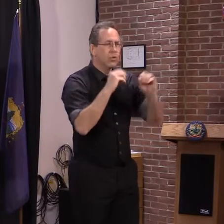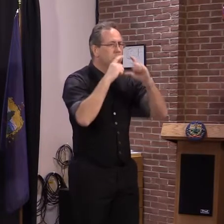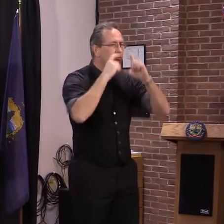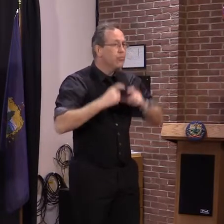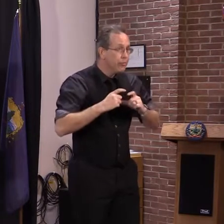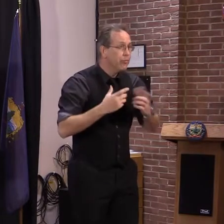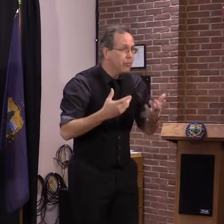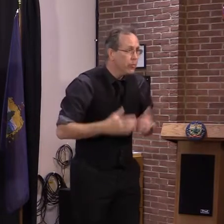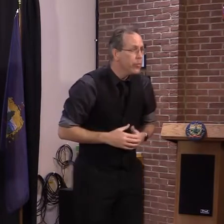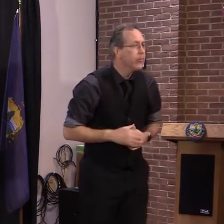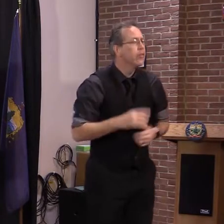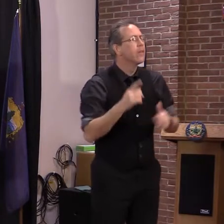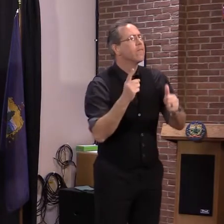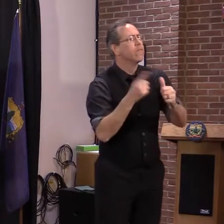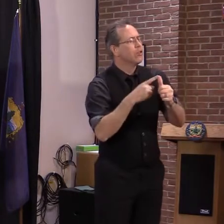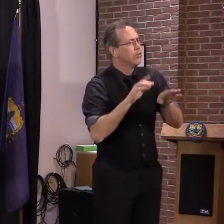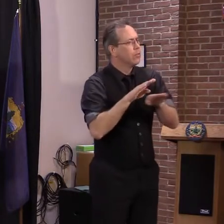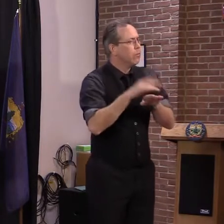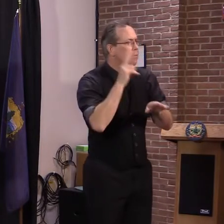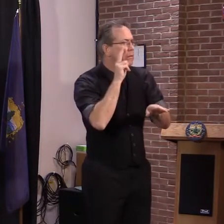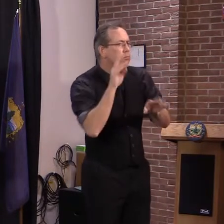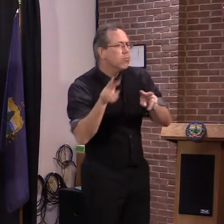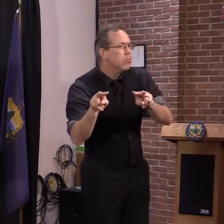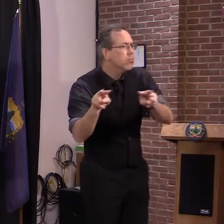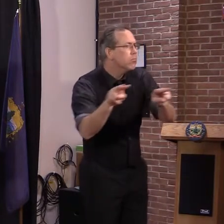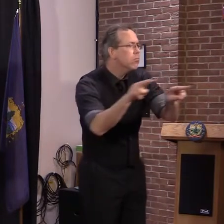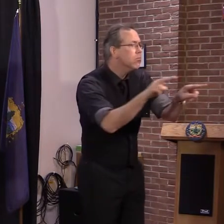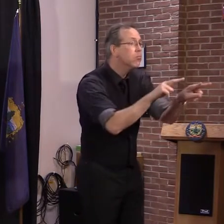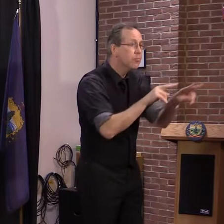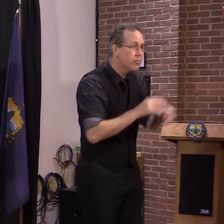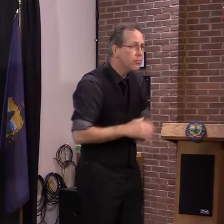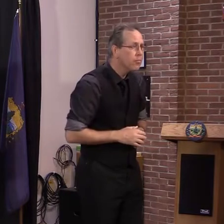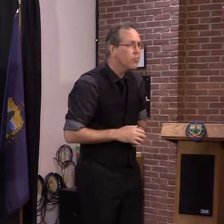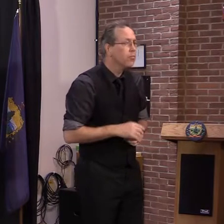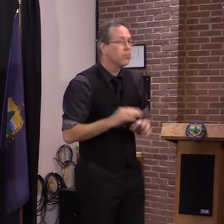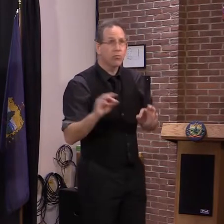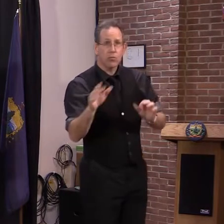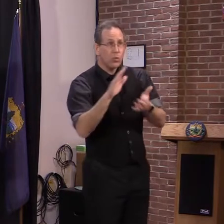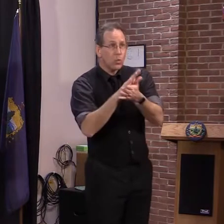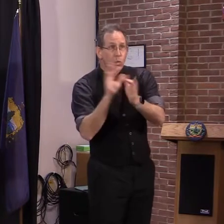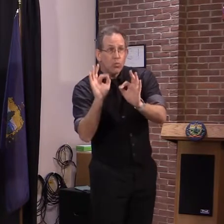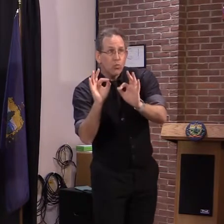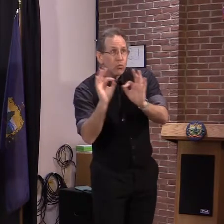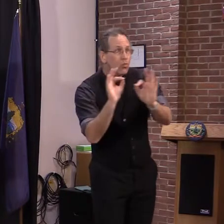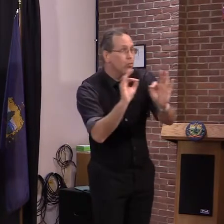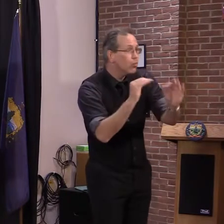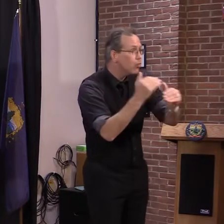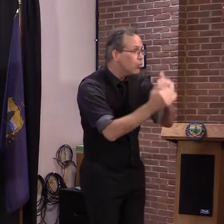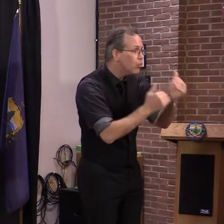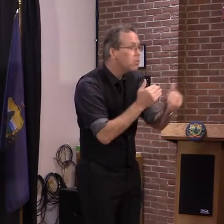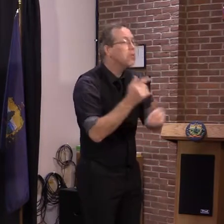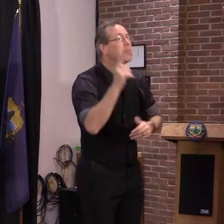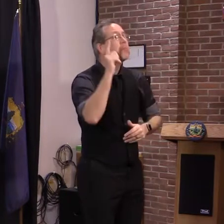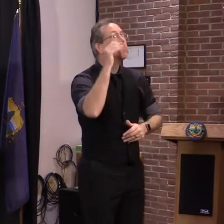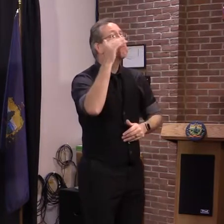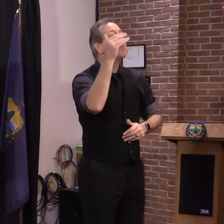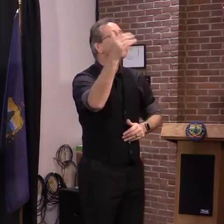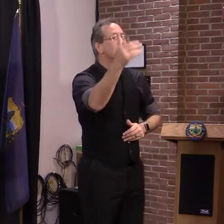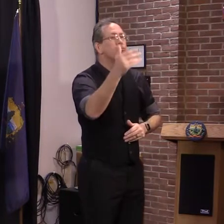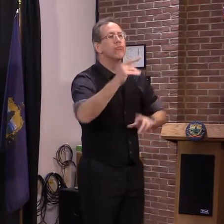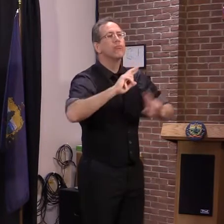In the very near future, if all goes to plan, we intend to recommend lifting the mask requirement recommendation